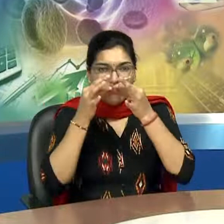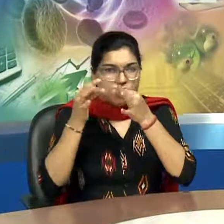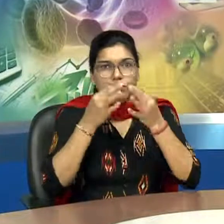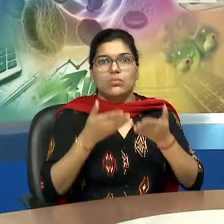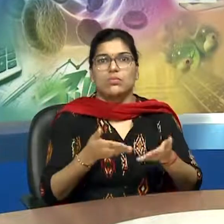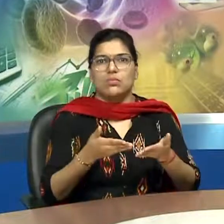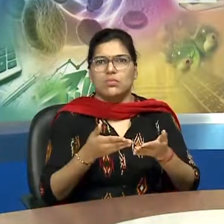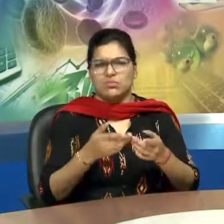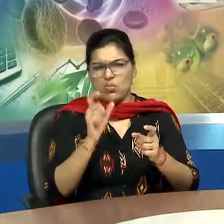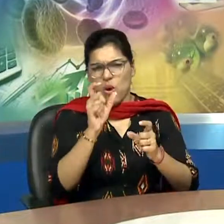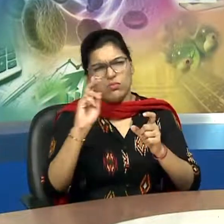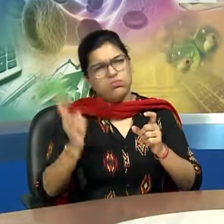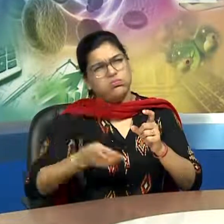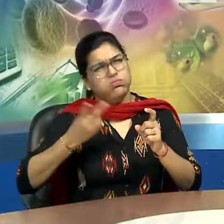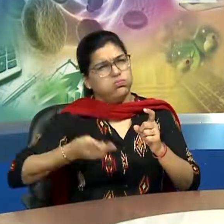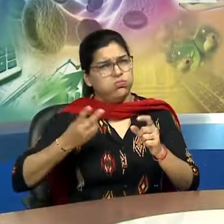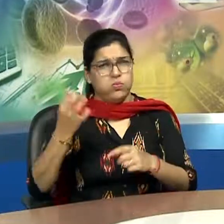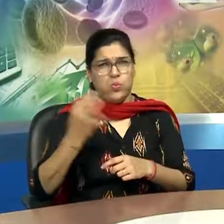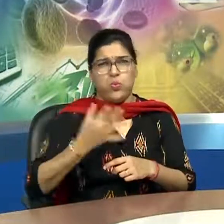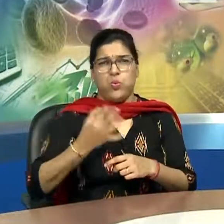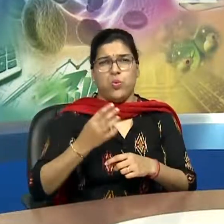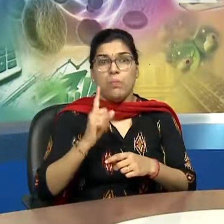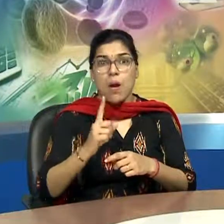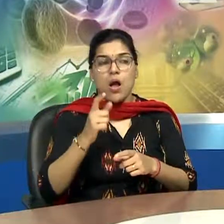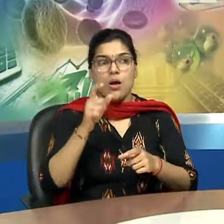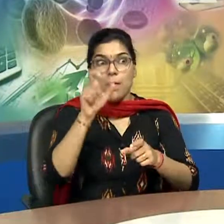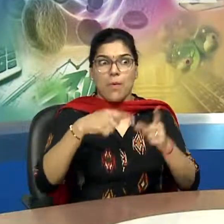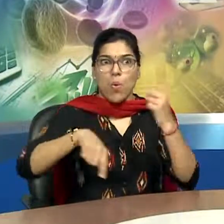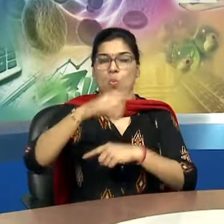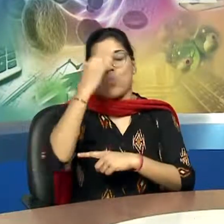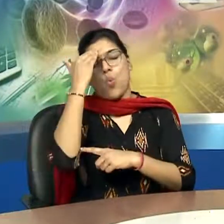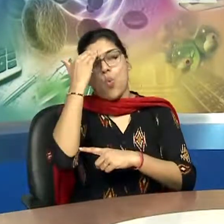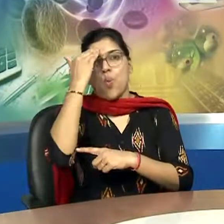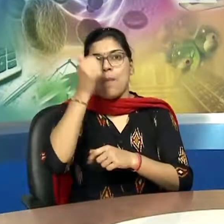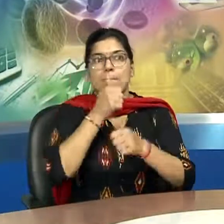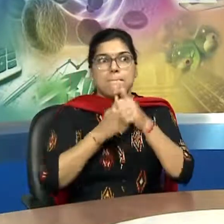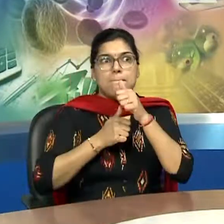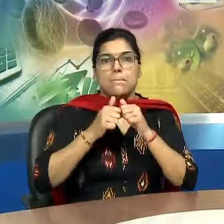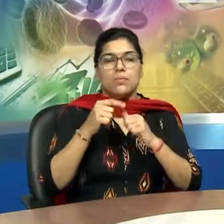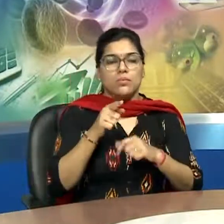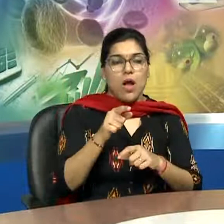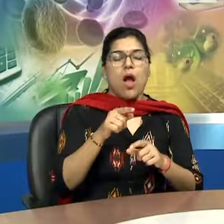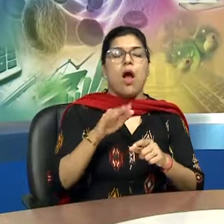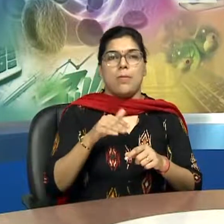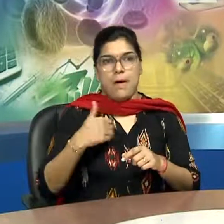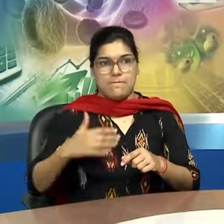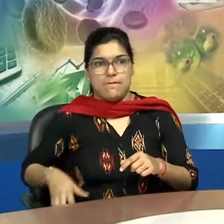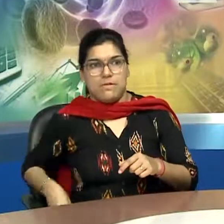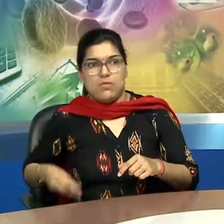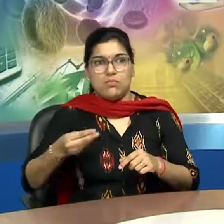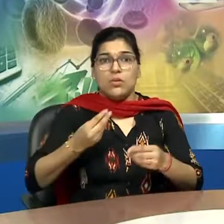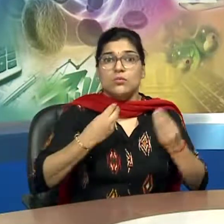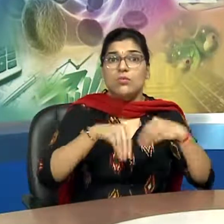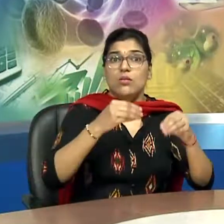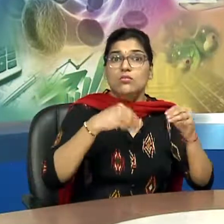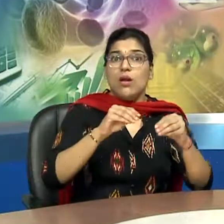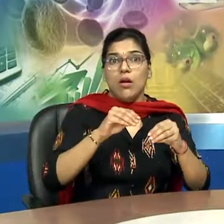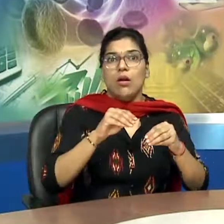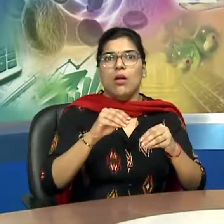biscuit. This is also the name of the drug. So similarly, there are different secret names they